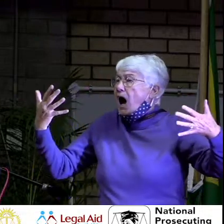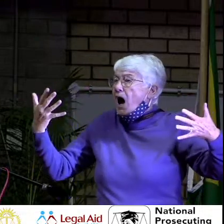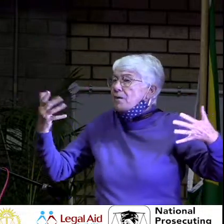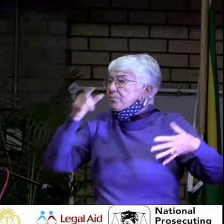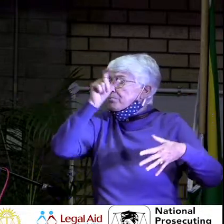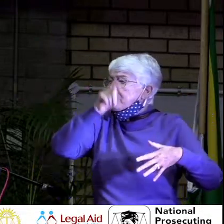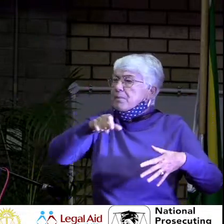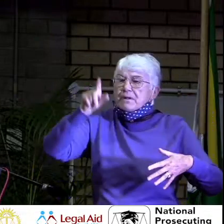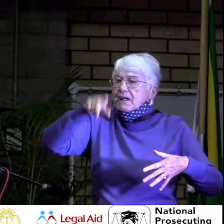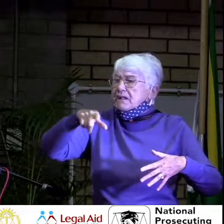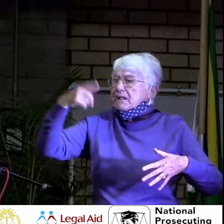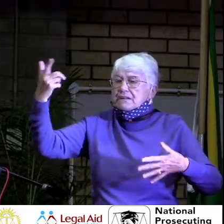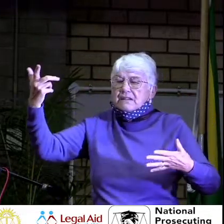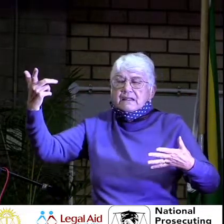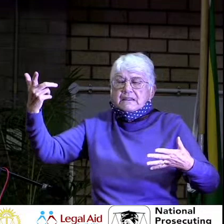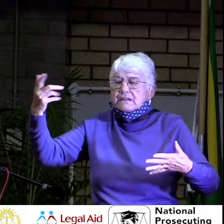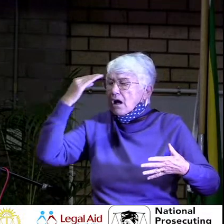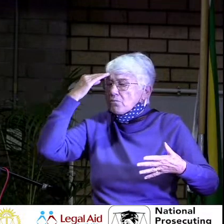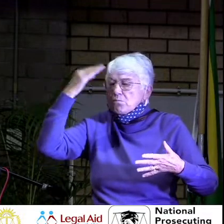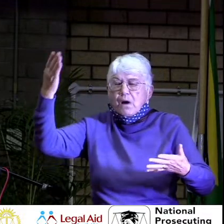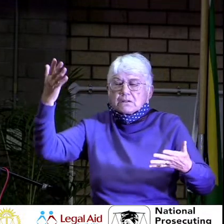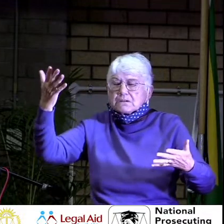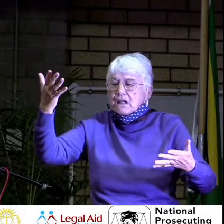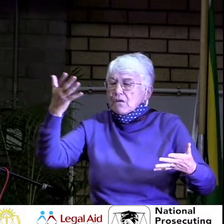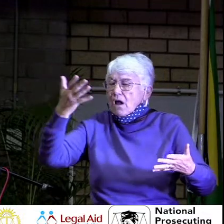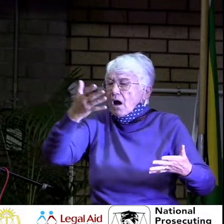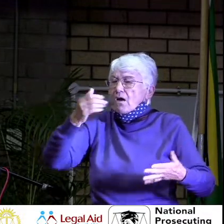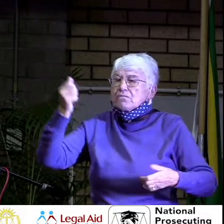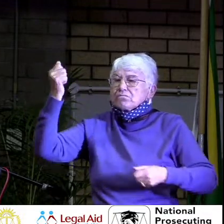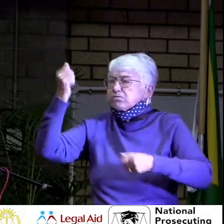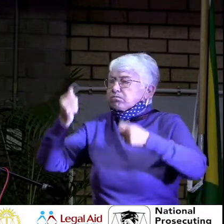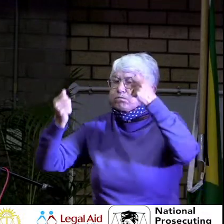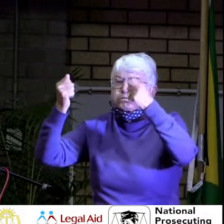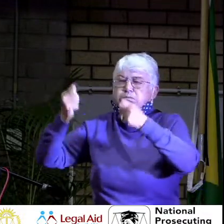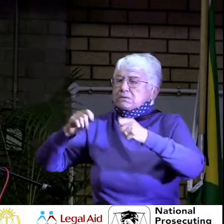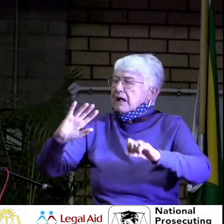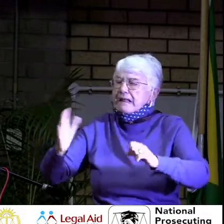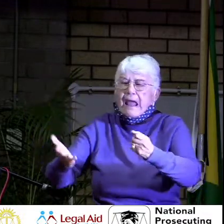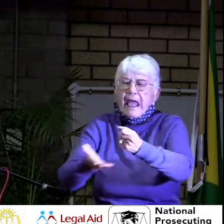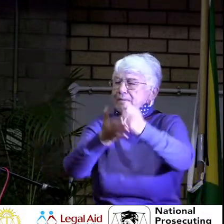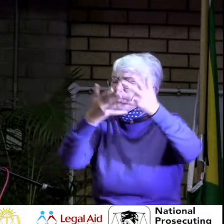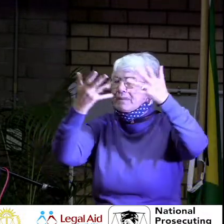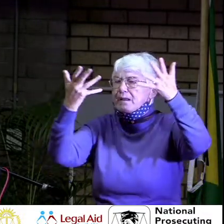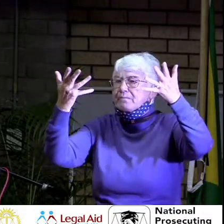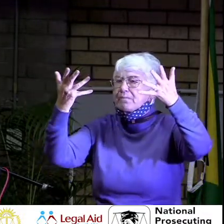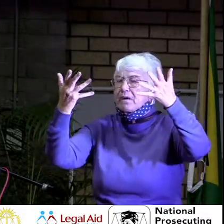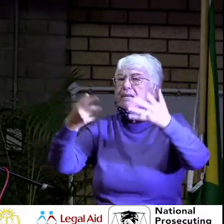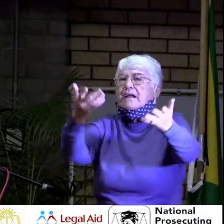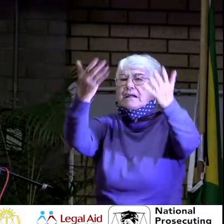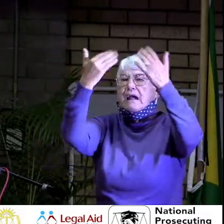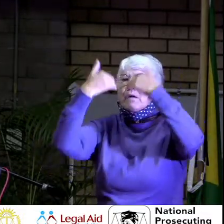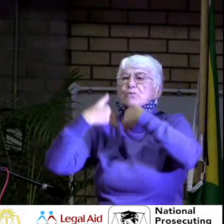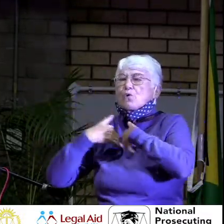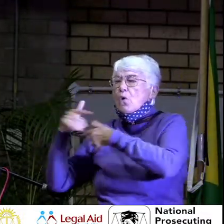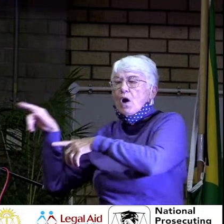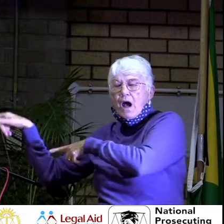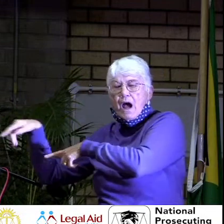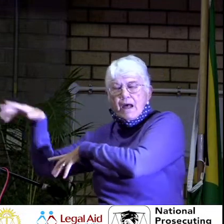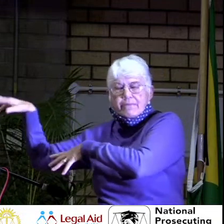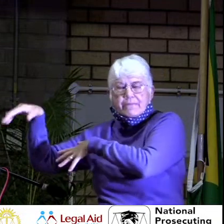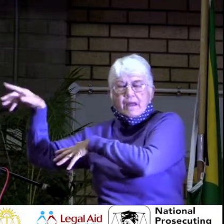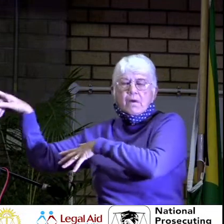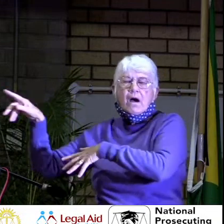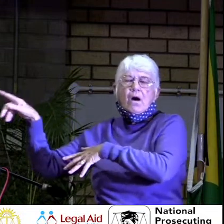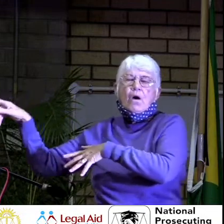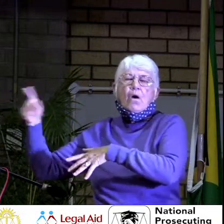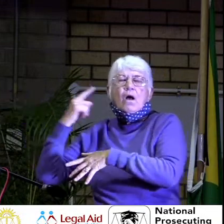deserve. And that is, for us, it breaks our hearts. So we don't want to just deal with people who are victims. We